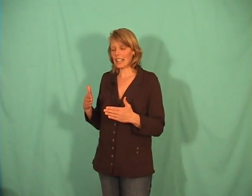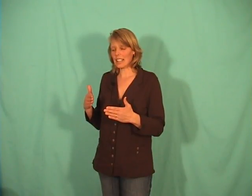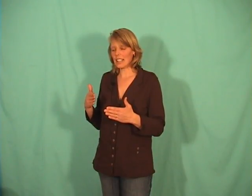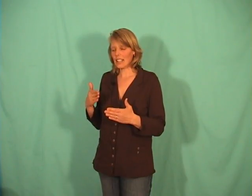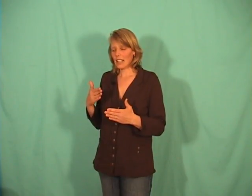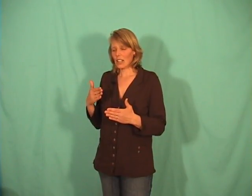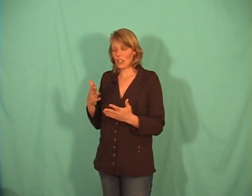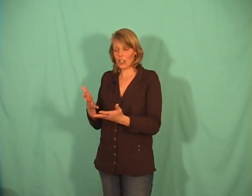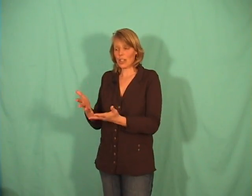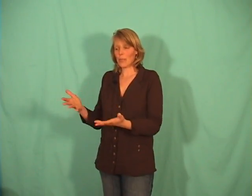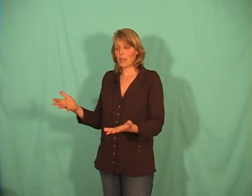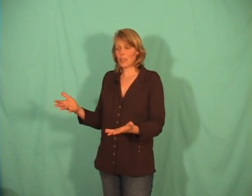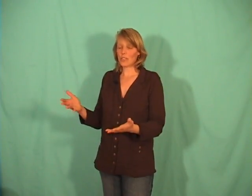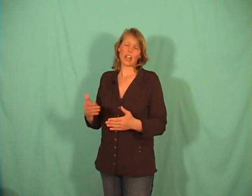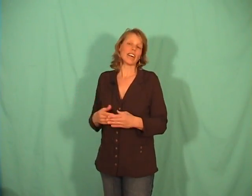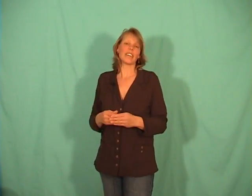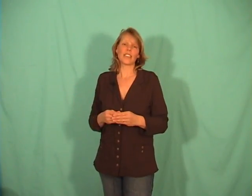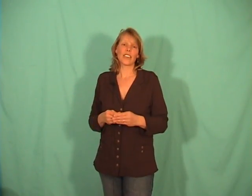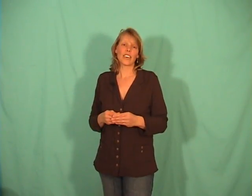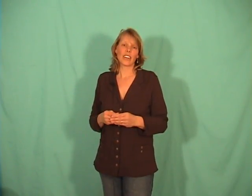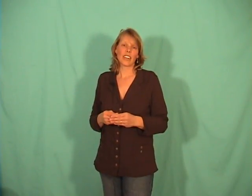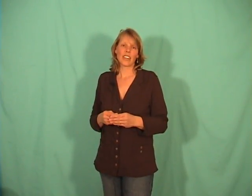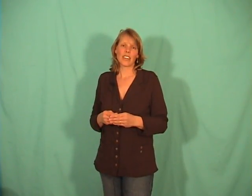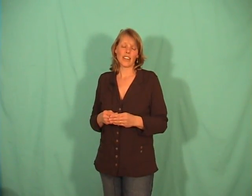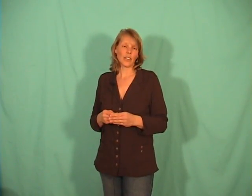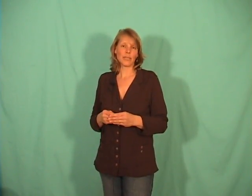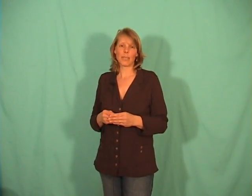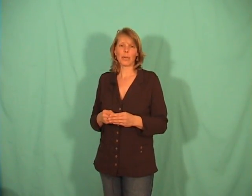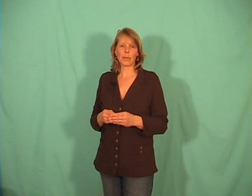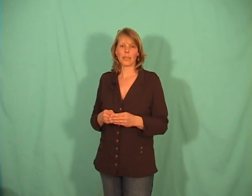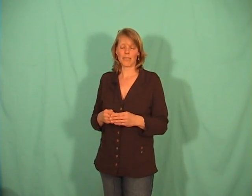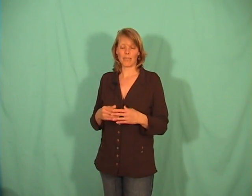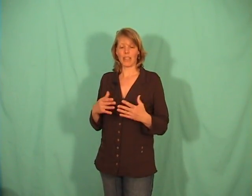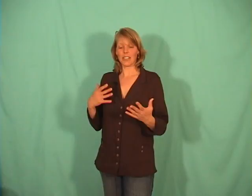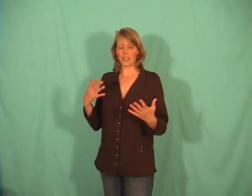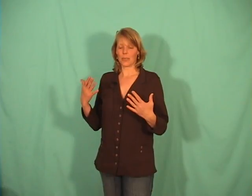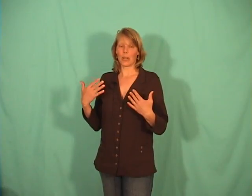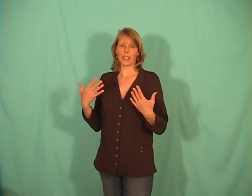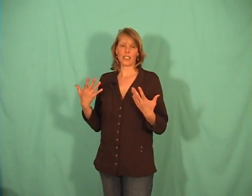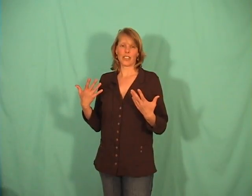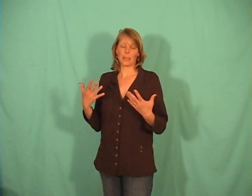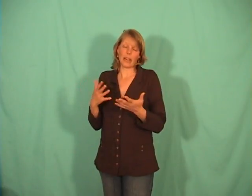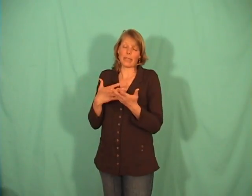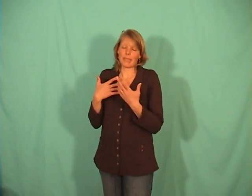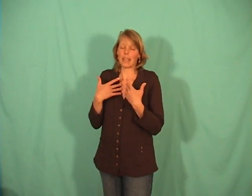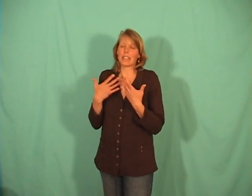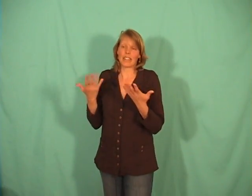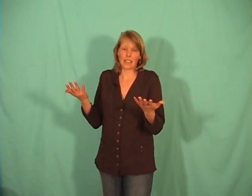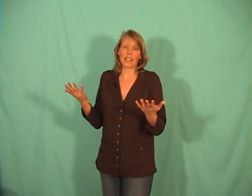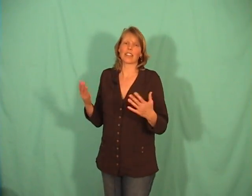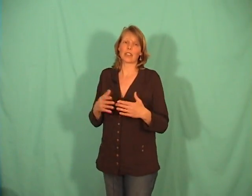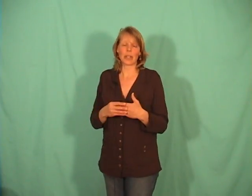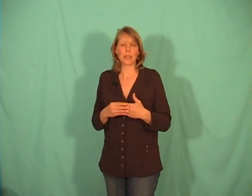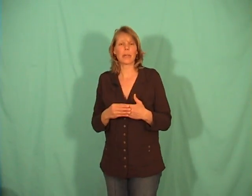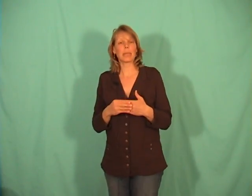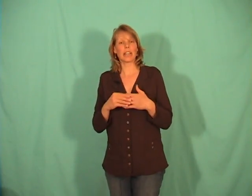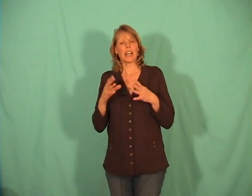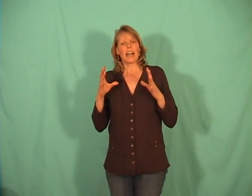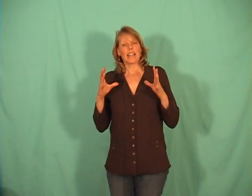and look at them with your child. They'll probably like to watch. I mean, I'm not saying that they like to watch me, but